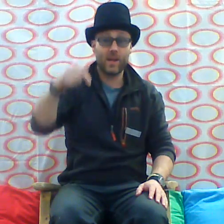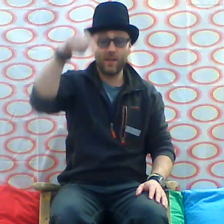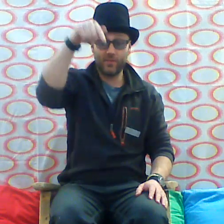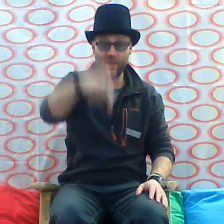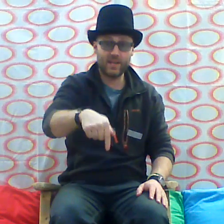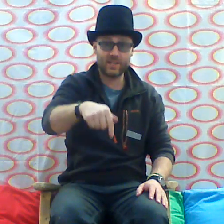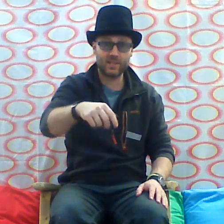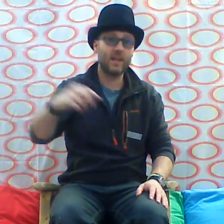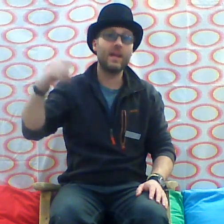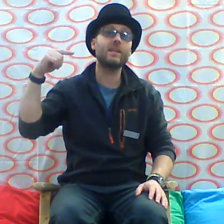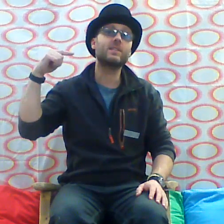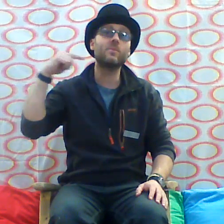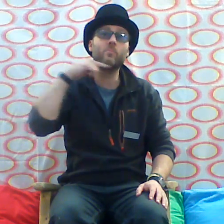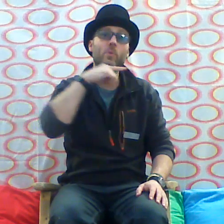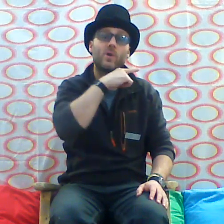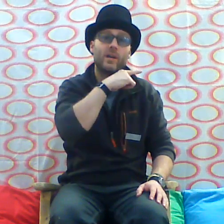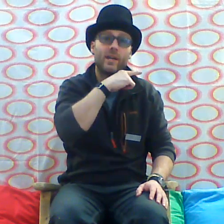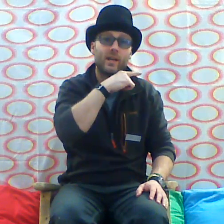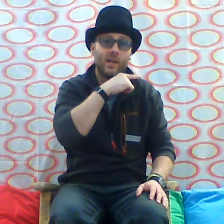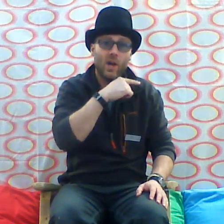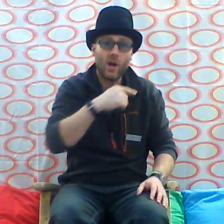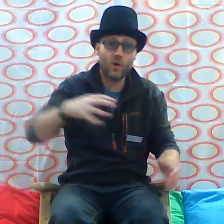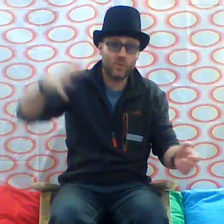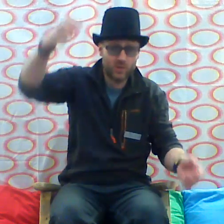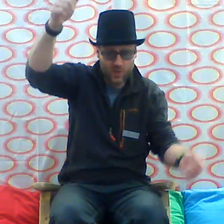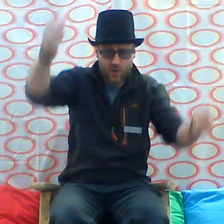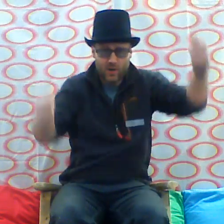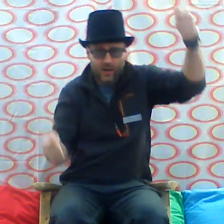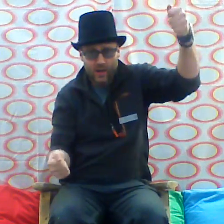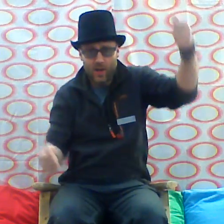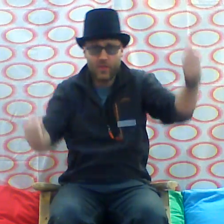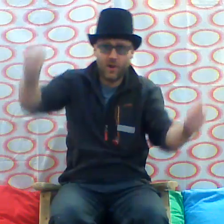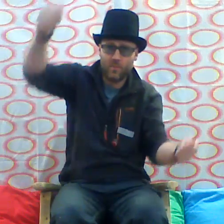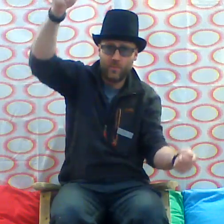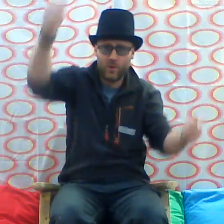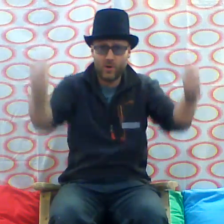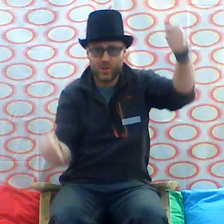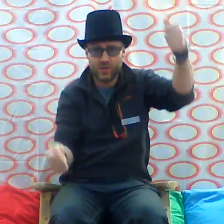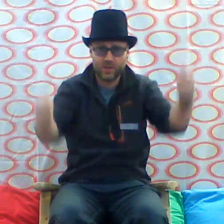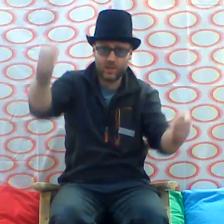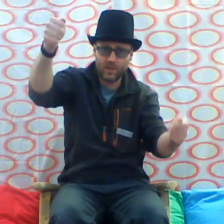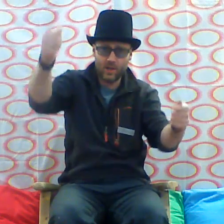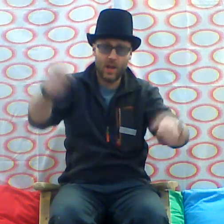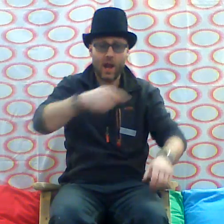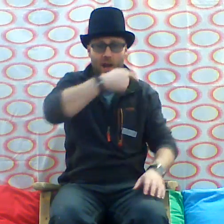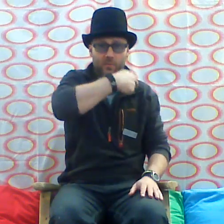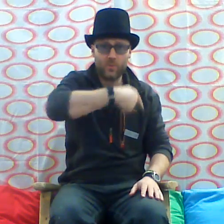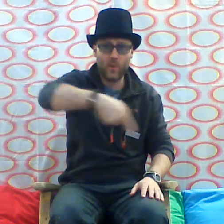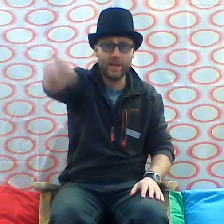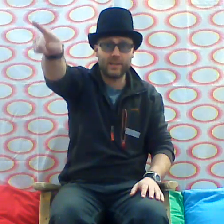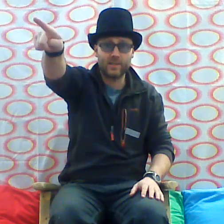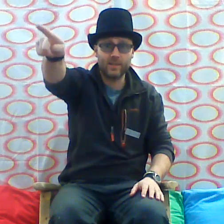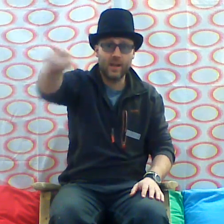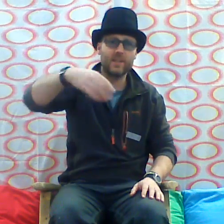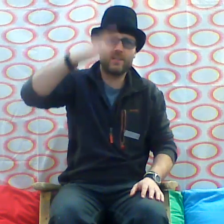This is the boy who took the bus and went to